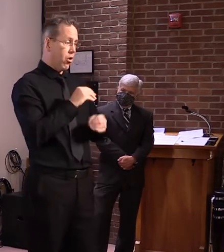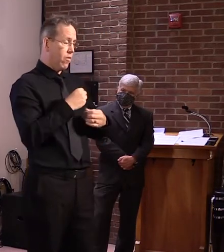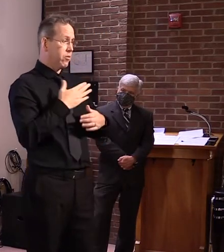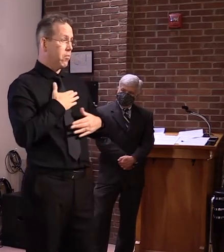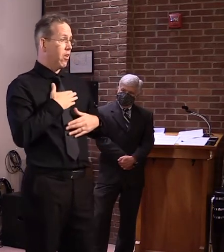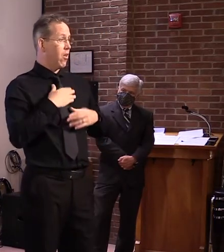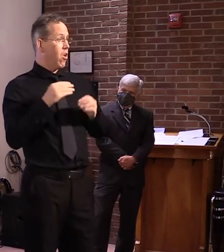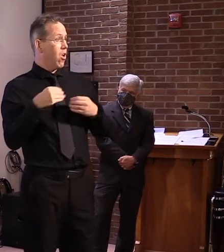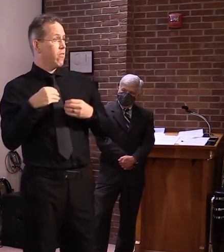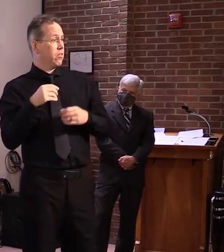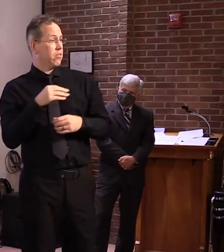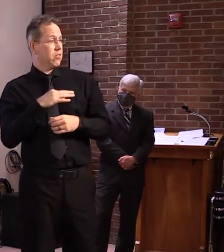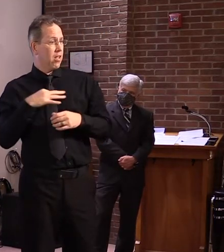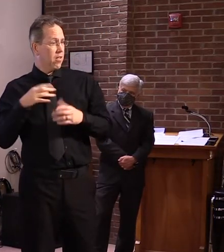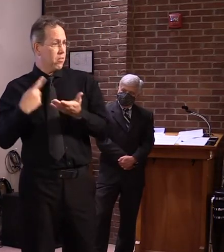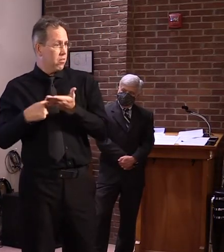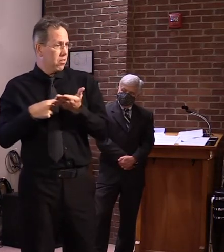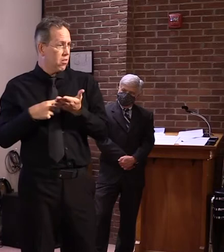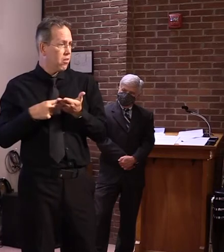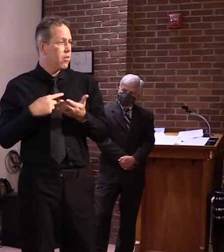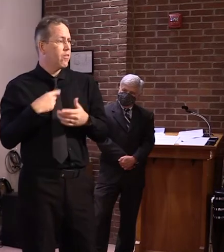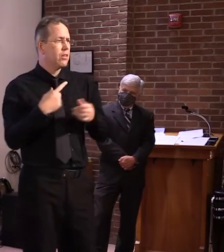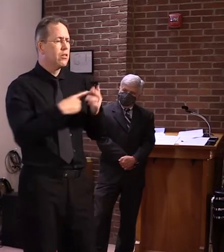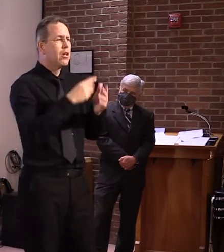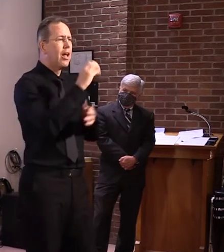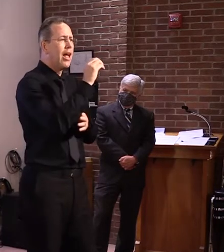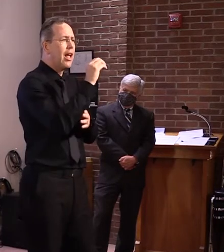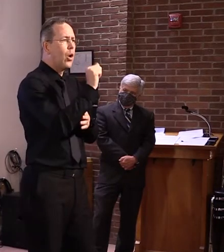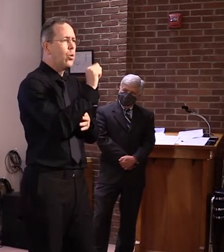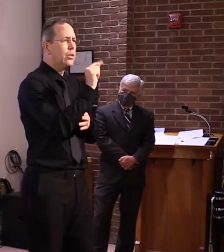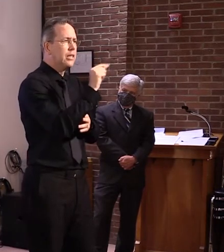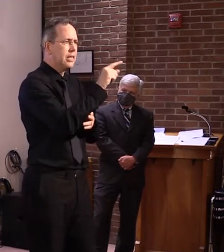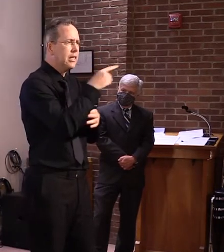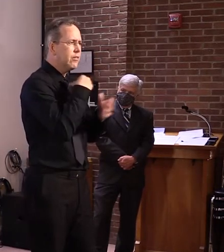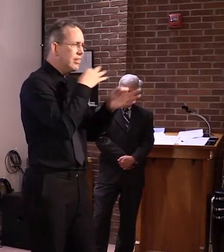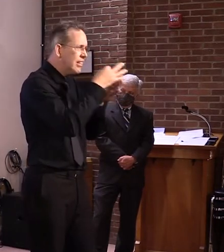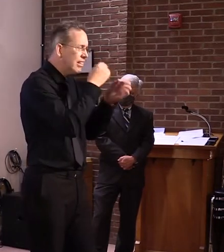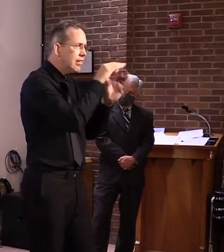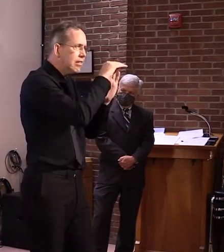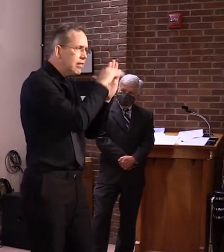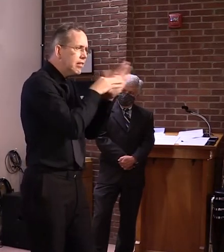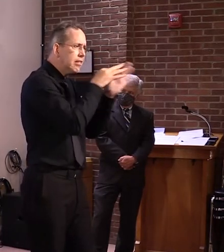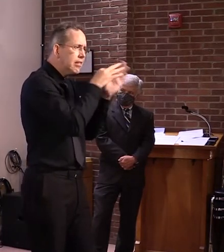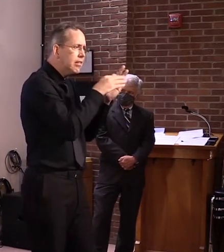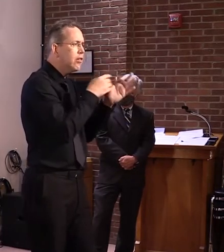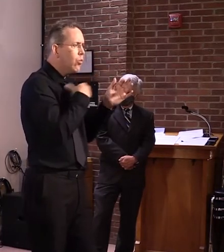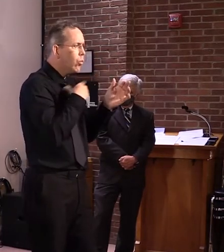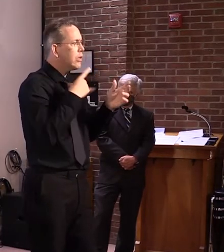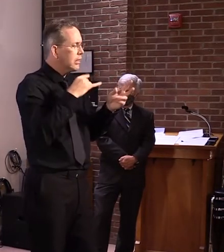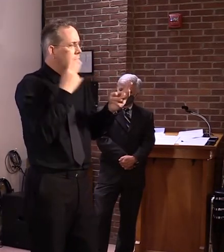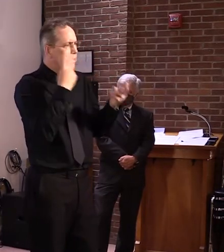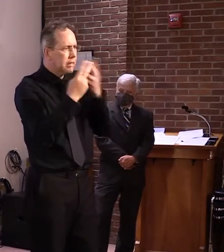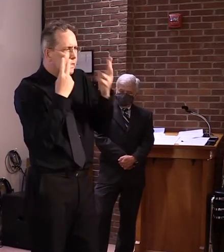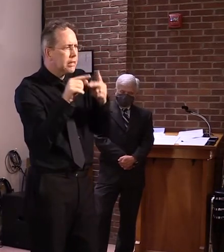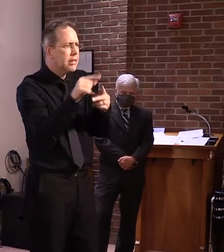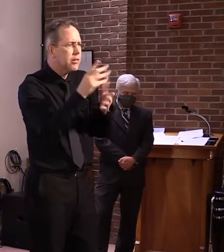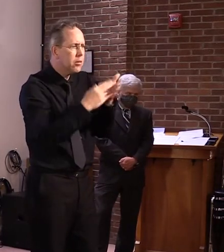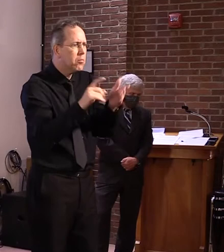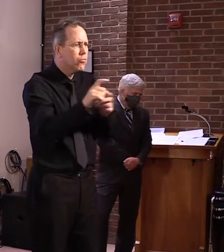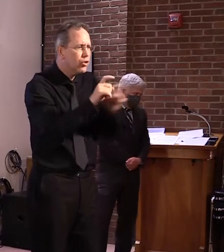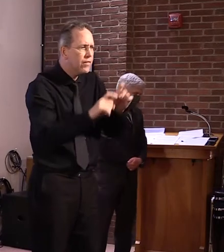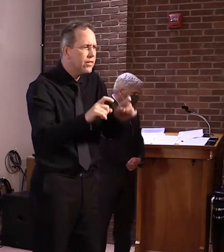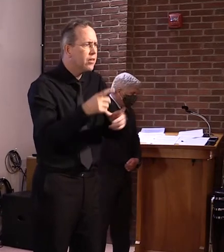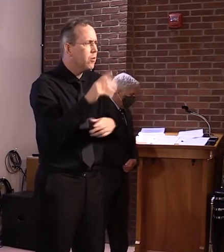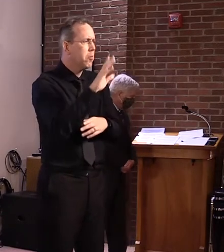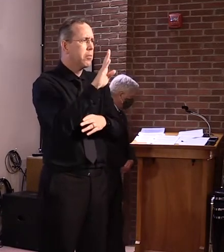guidance with VTrans on what we'd like to see in light of the circumstances throughout the country, and just be a